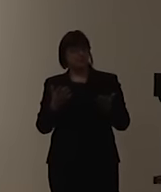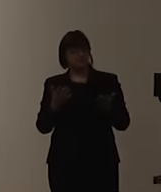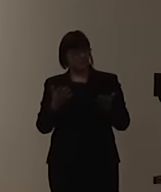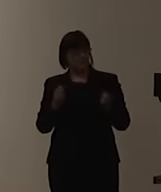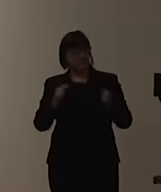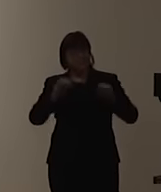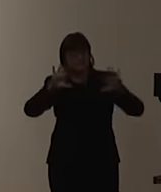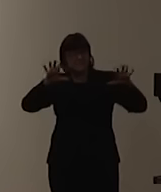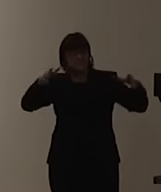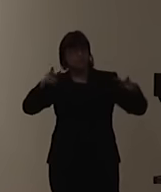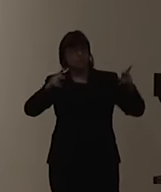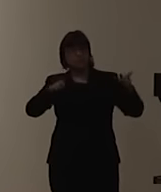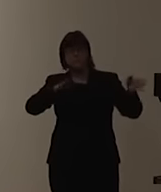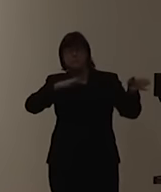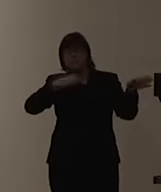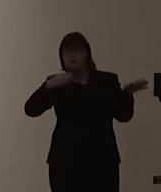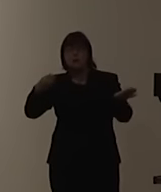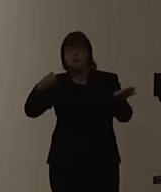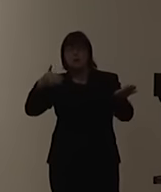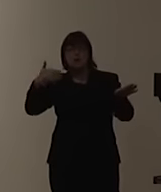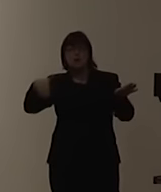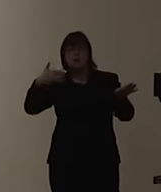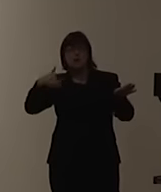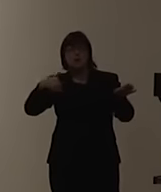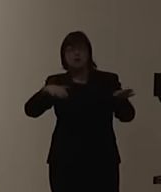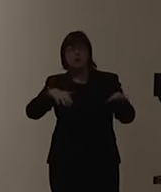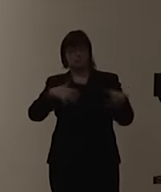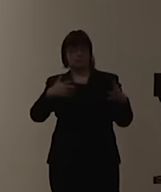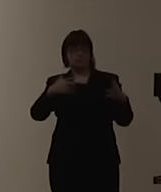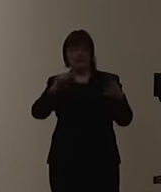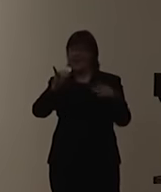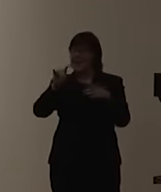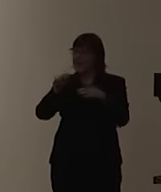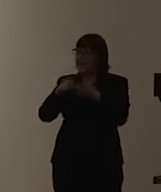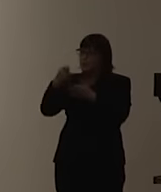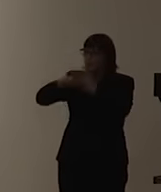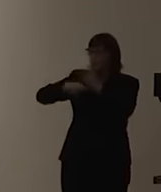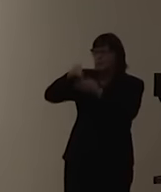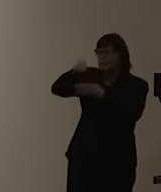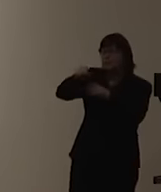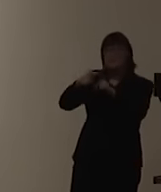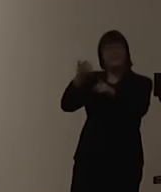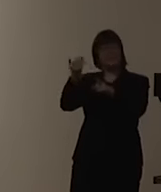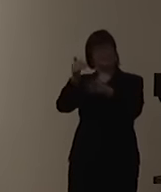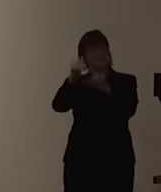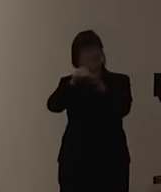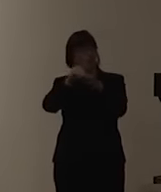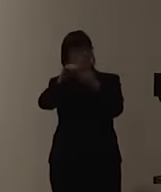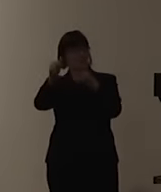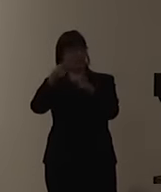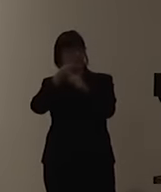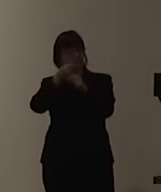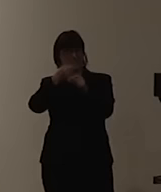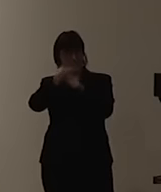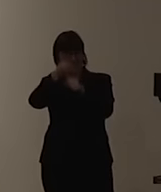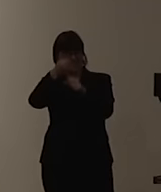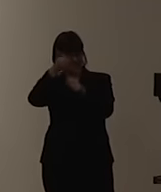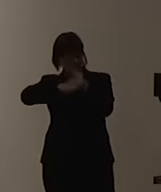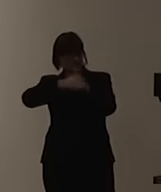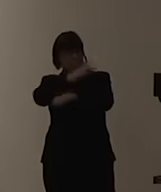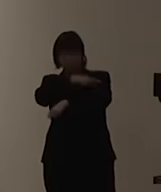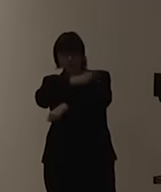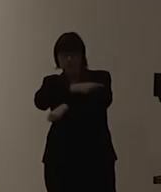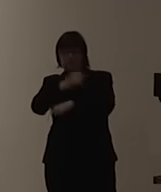at these claims. Like, how much does it cost to treat AIDS? When someone says $15,000 per patient per year, they're talking